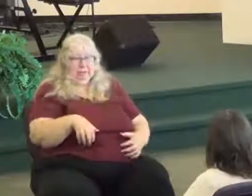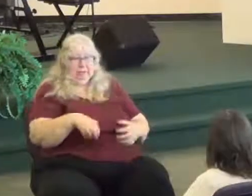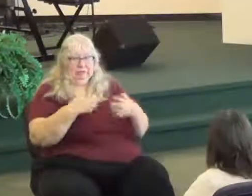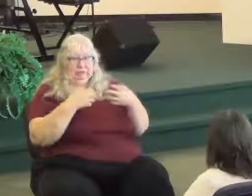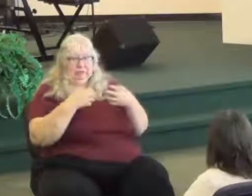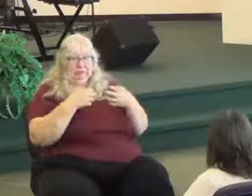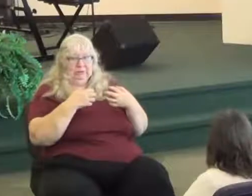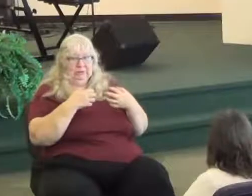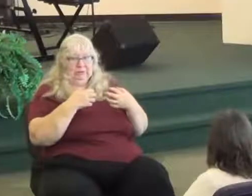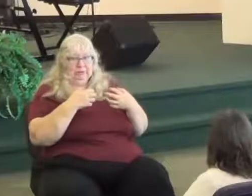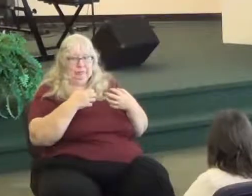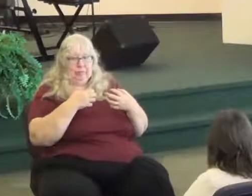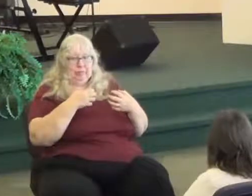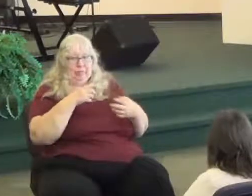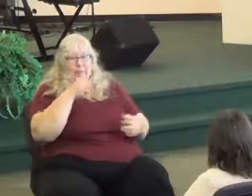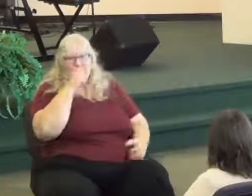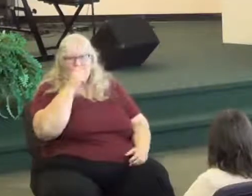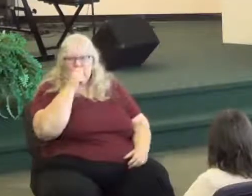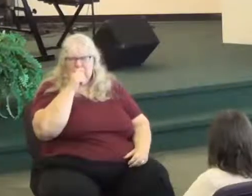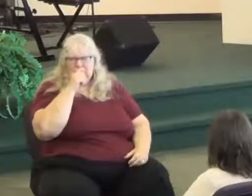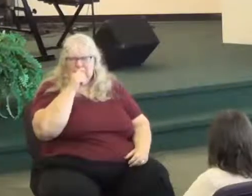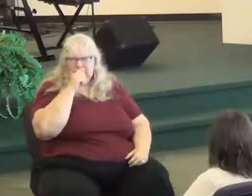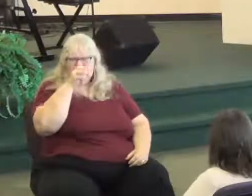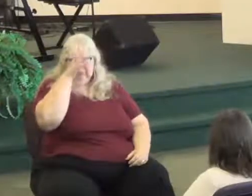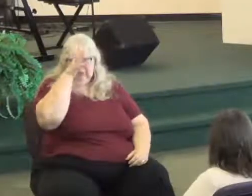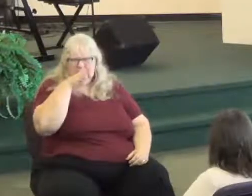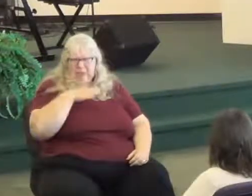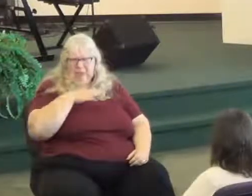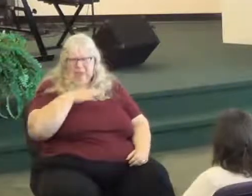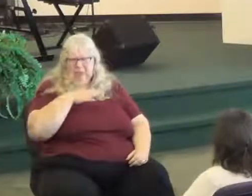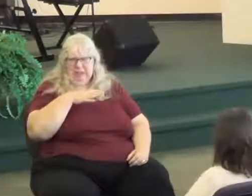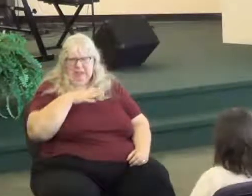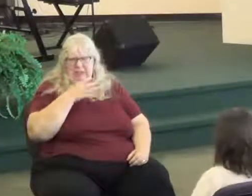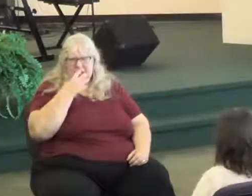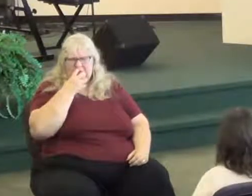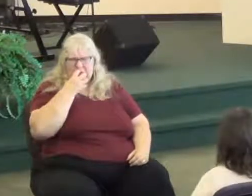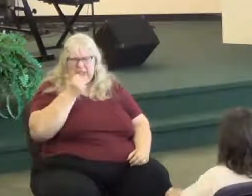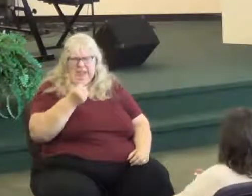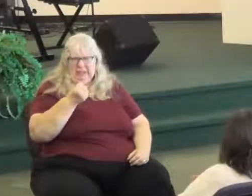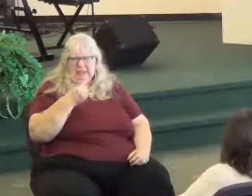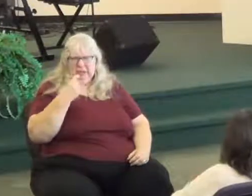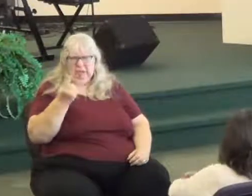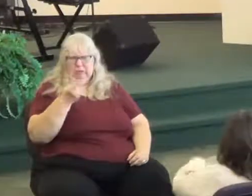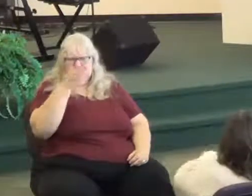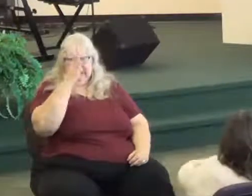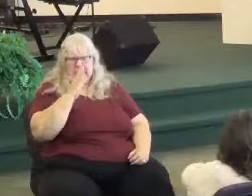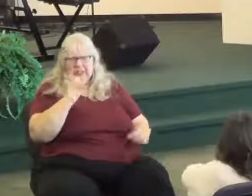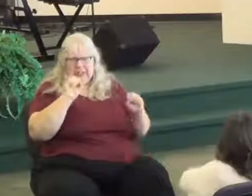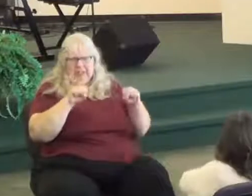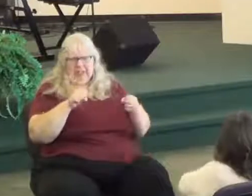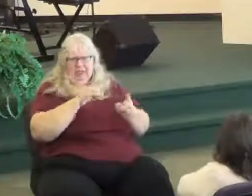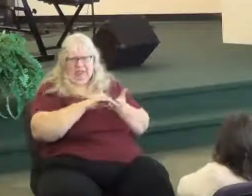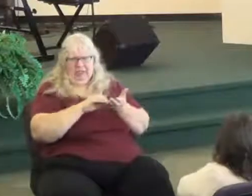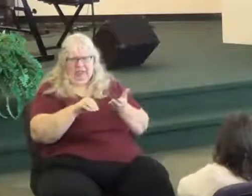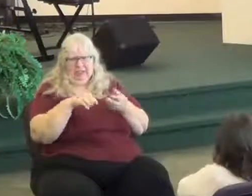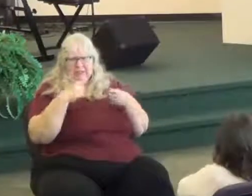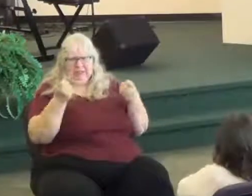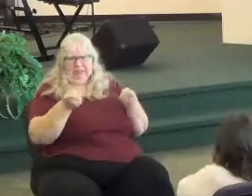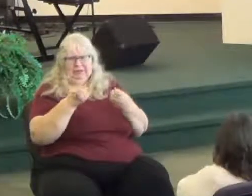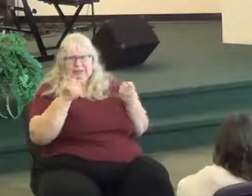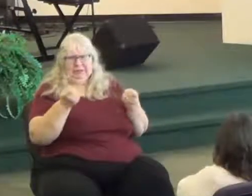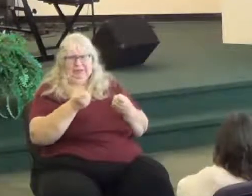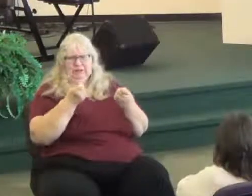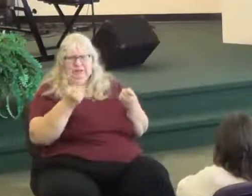they start saying, I think it's verse 21. Who is this man who commits blasphemy? Only God can forgive sins.